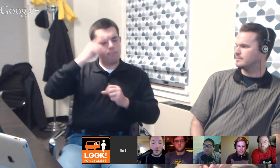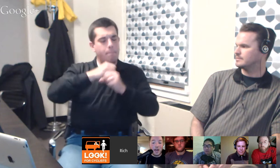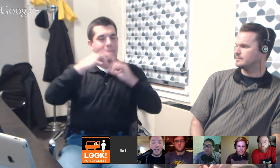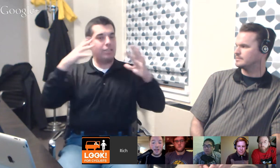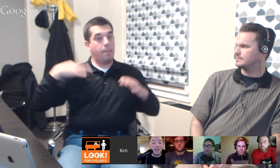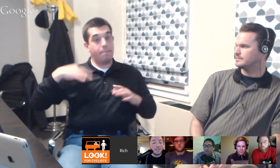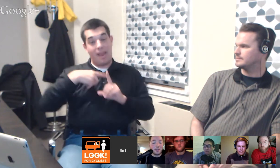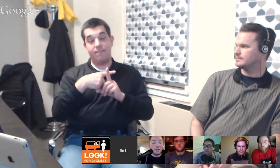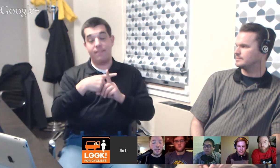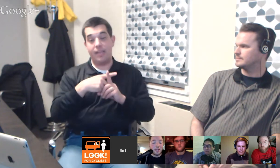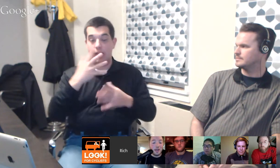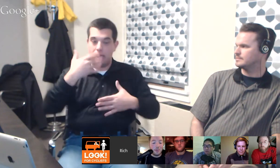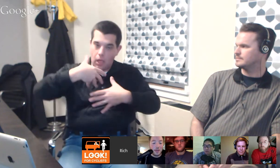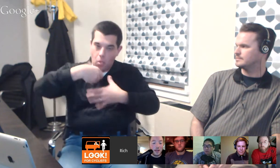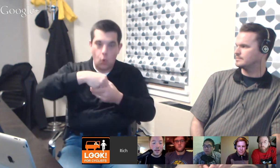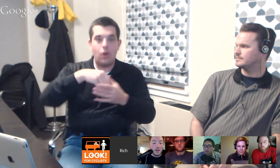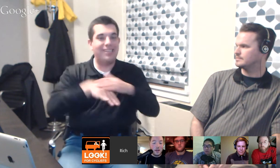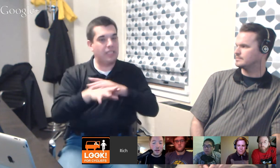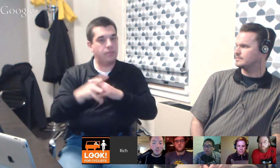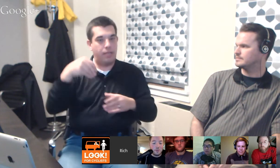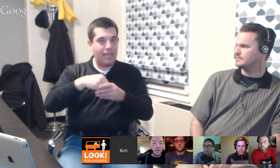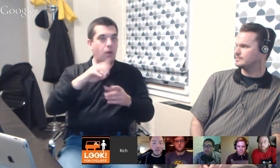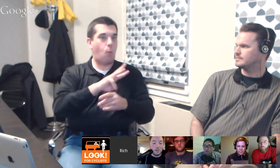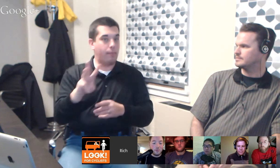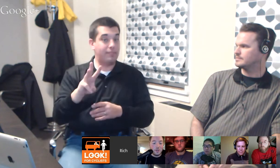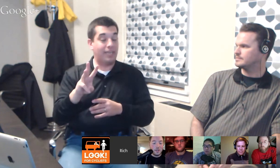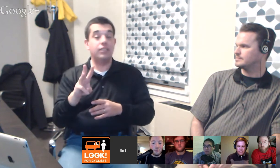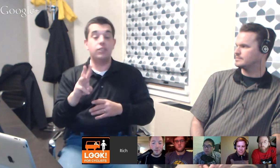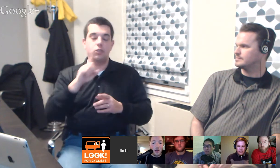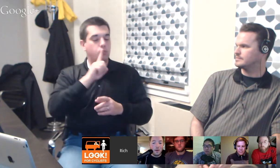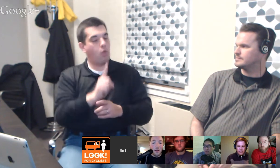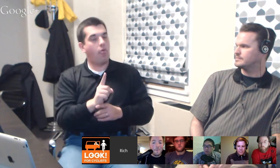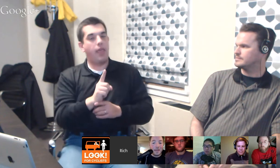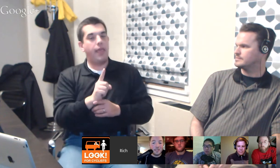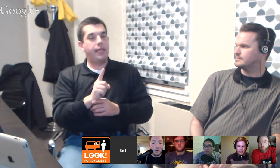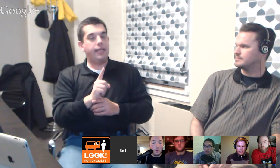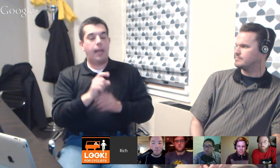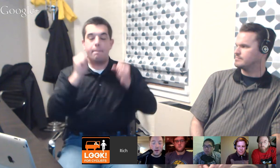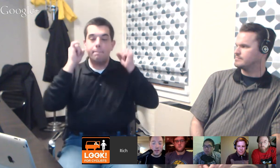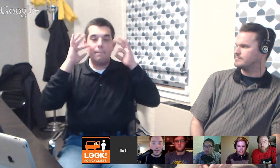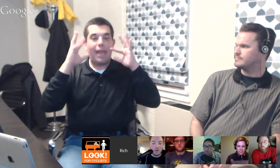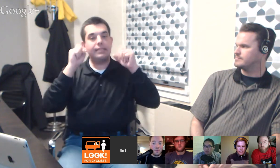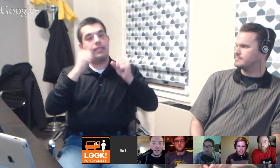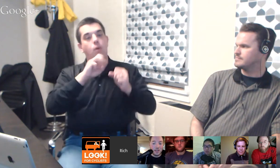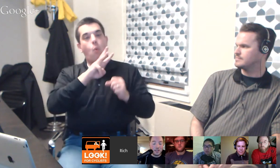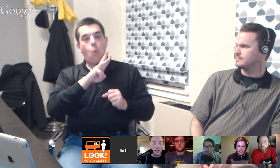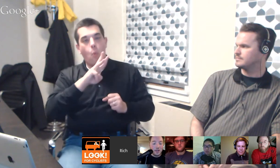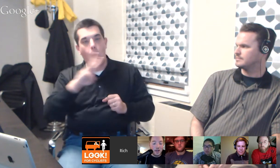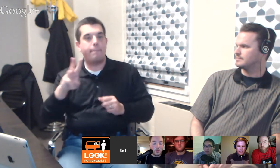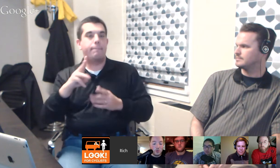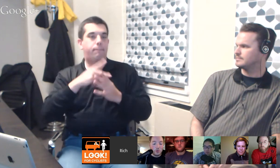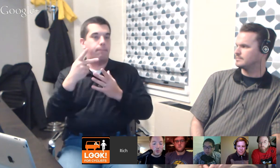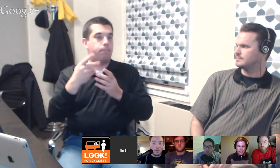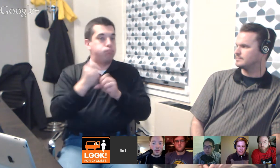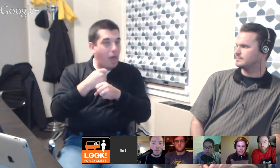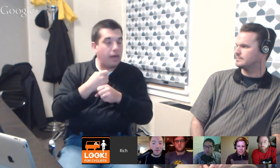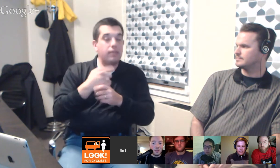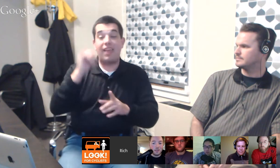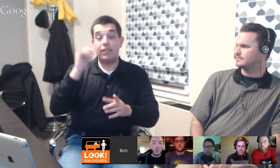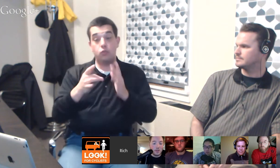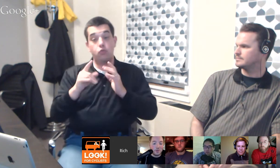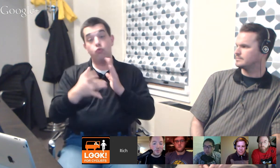try to add in accessibility on top of that, just making just a really amazing web product. So I feel like that's a tool that we should